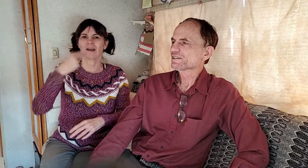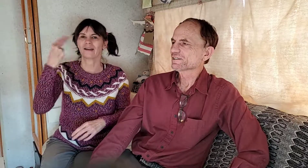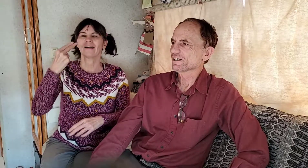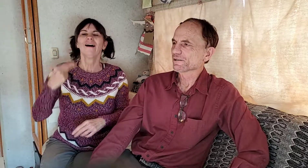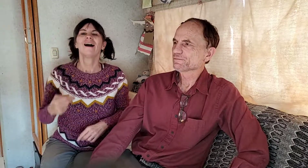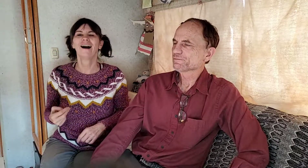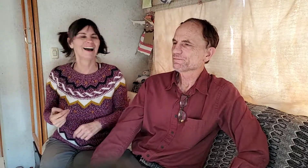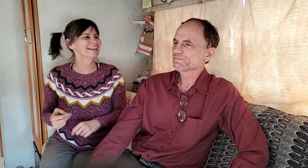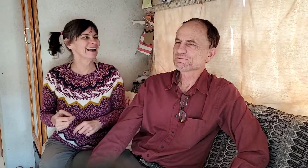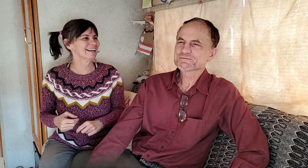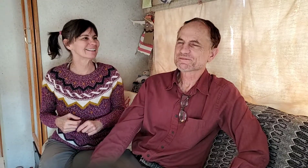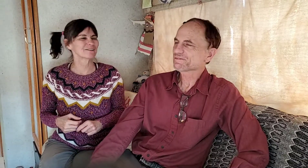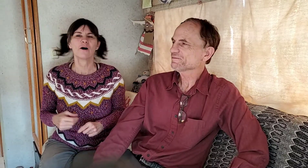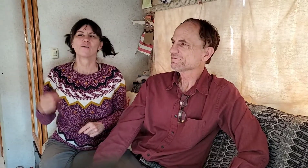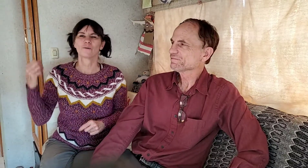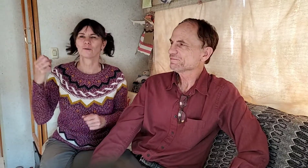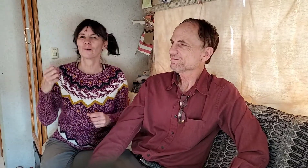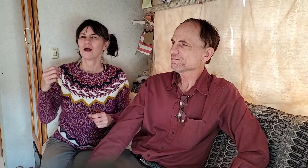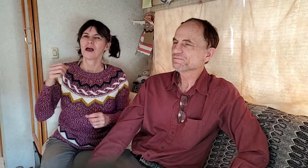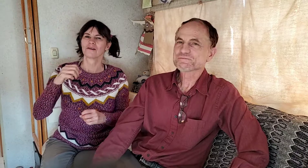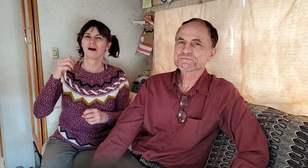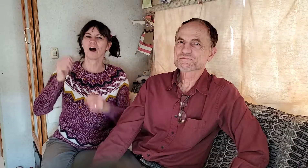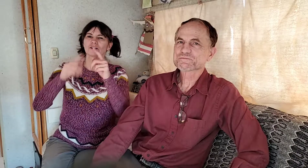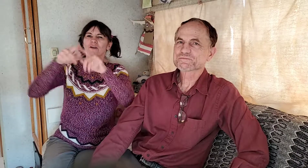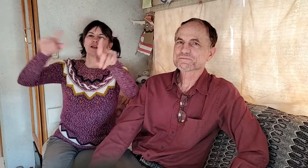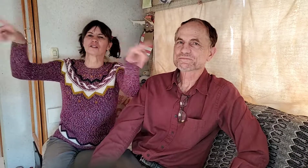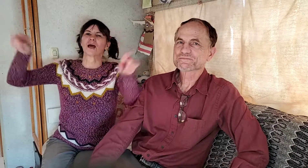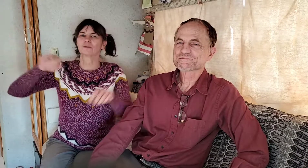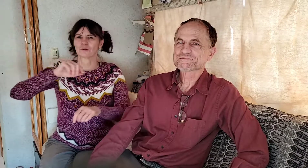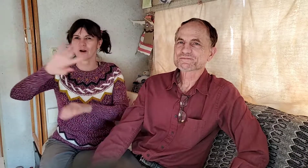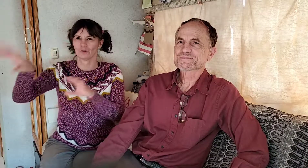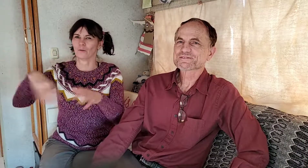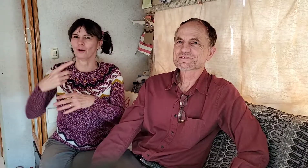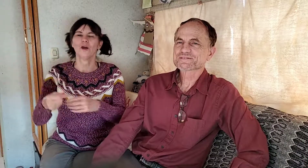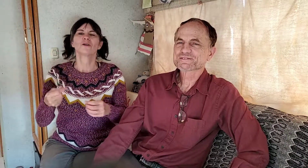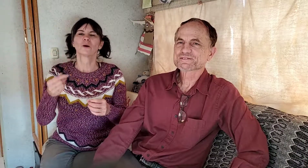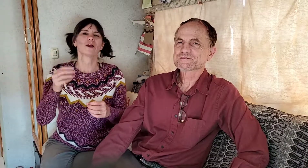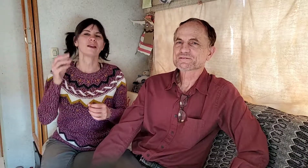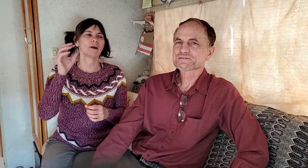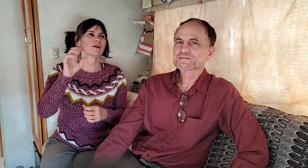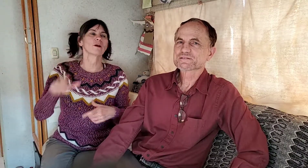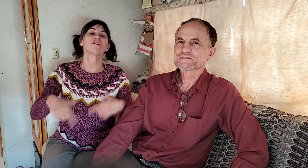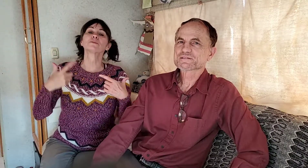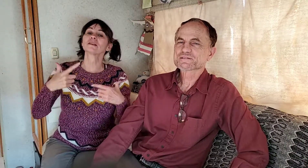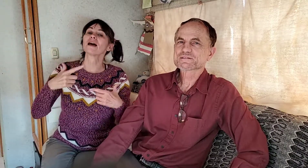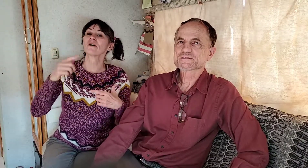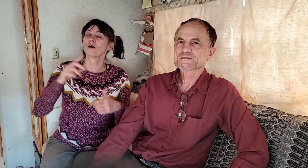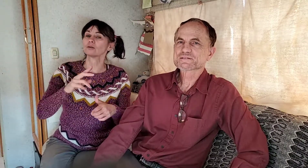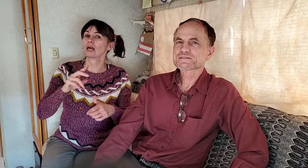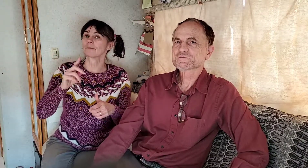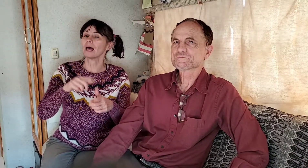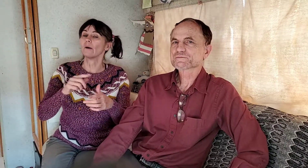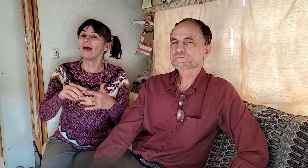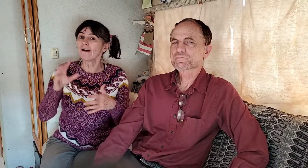Yeah. Yes. And all different kinds of time zones around the world. So anyway, we're Facebook Live on those times.